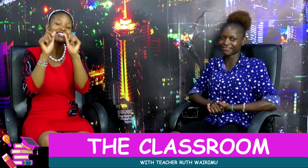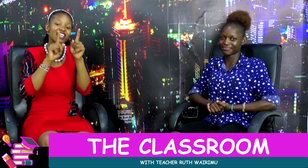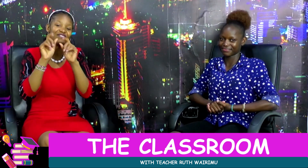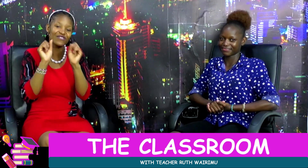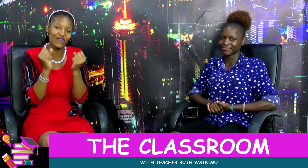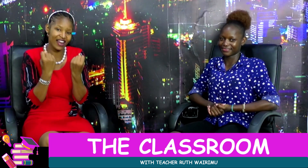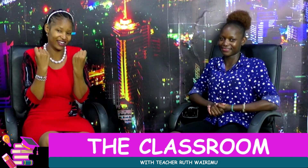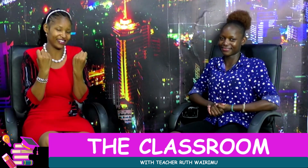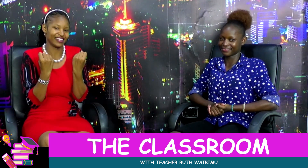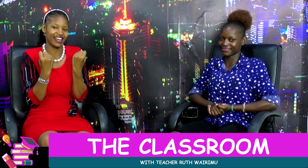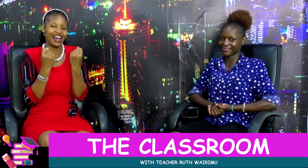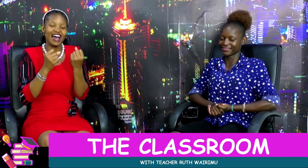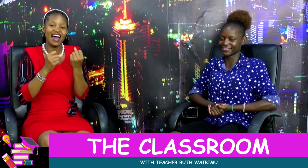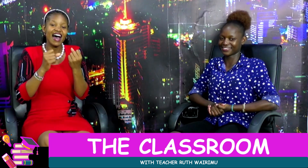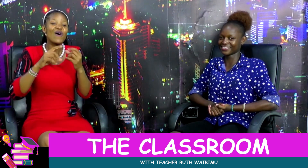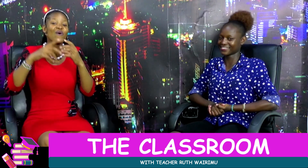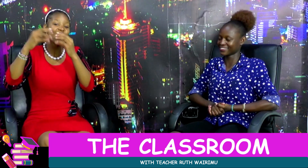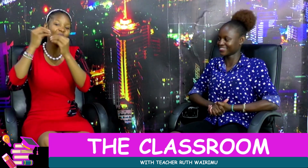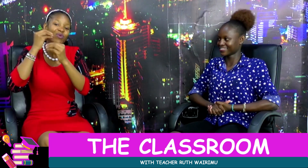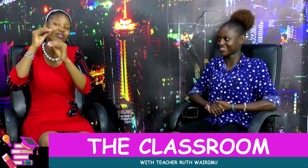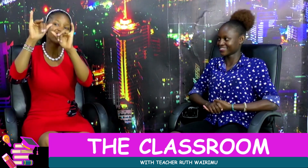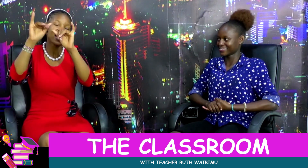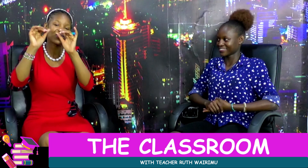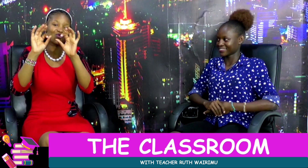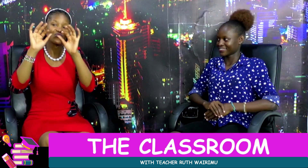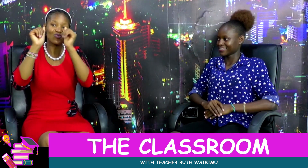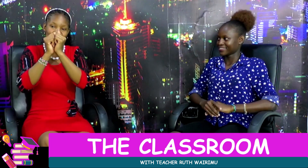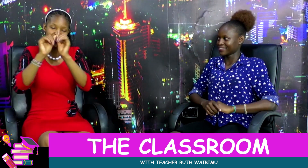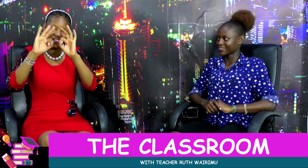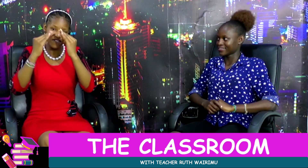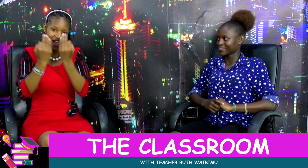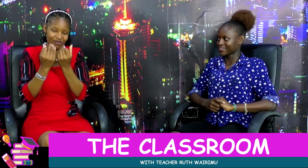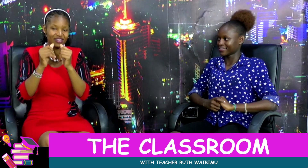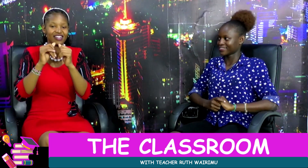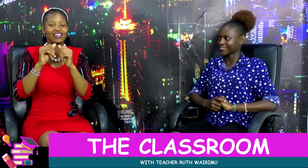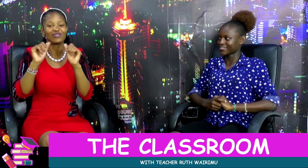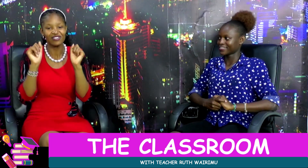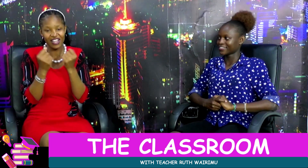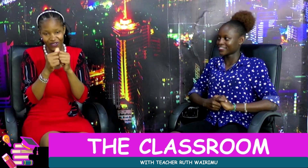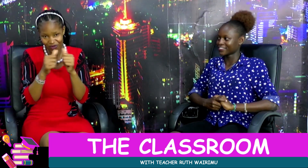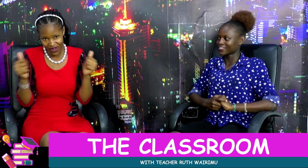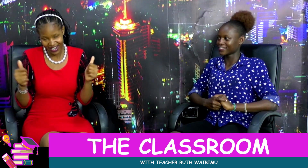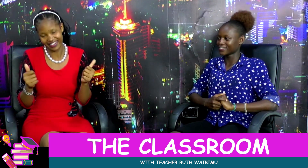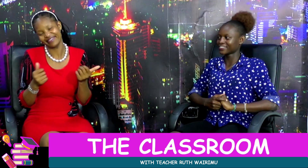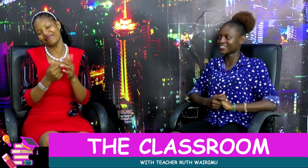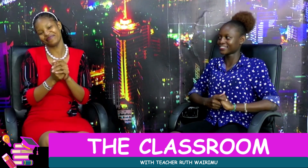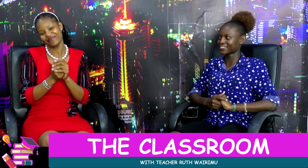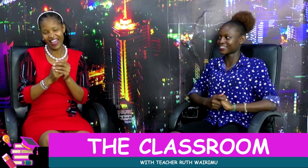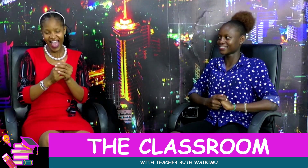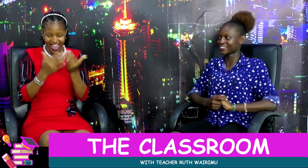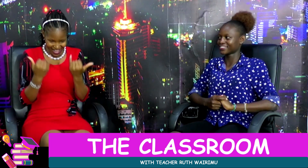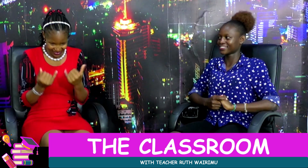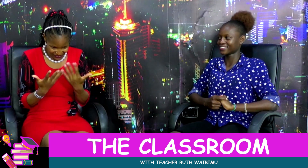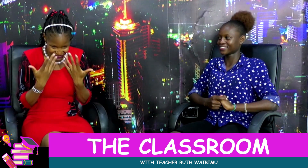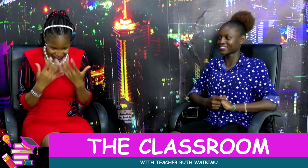I hope she travels safely. And as you go back to meet your family, I hope they are